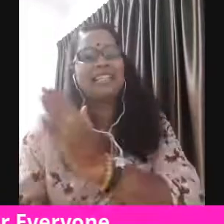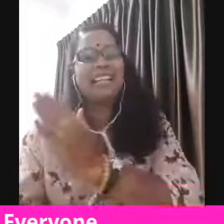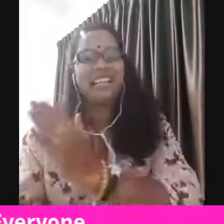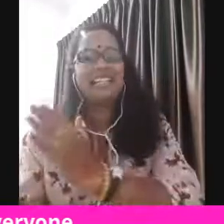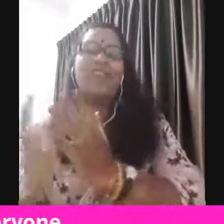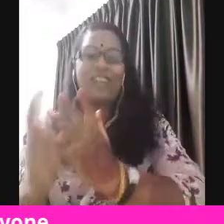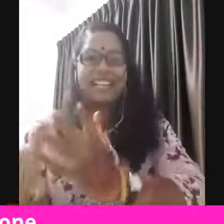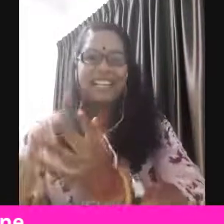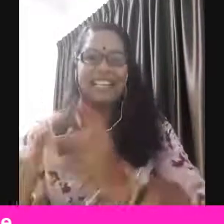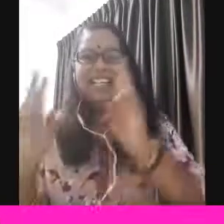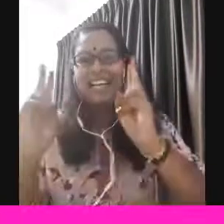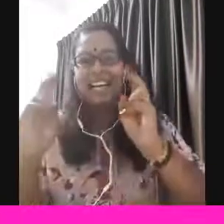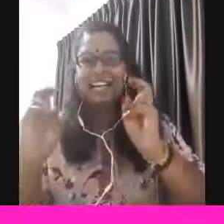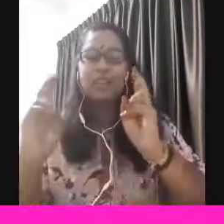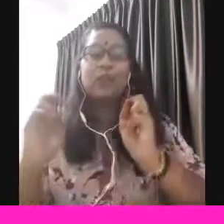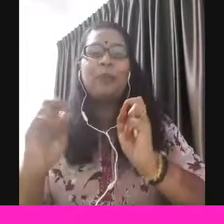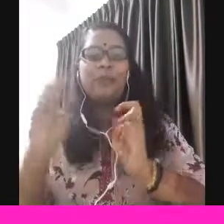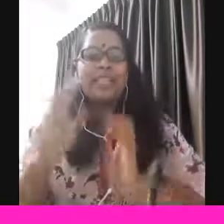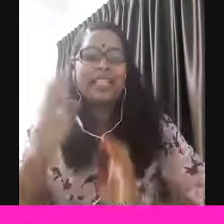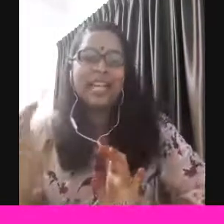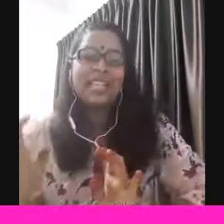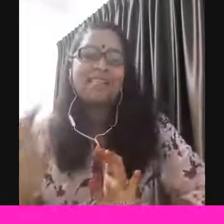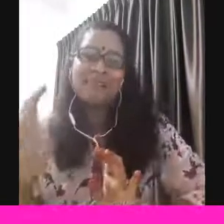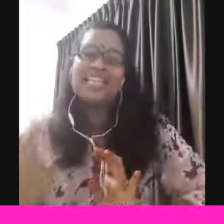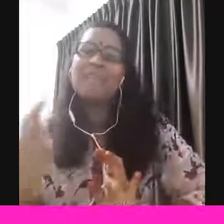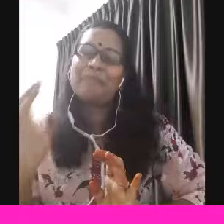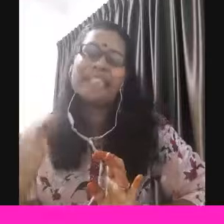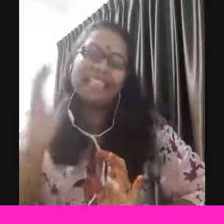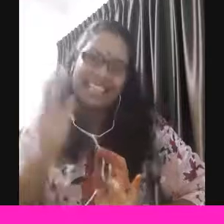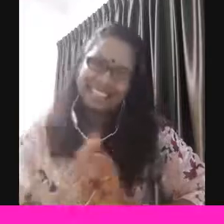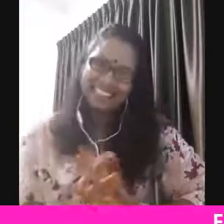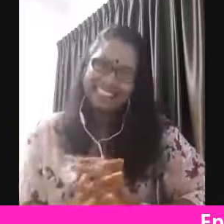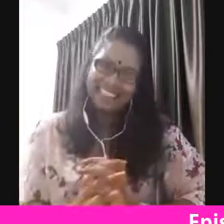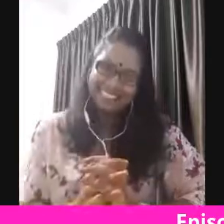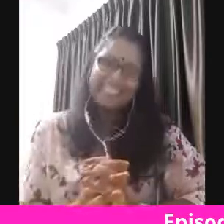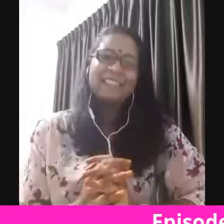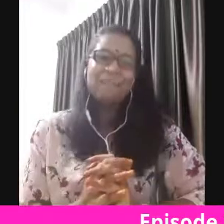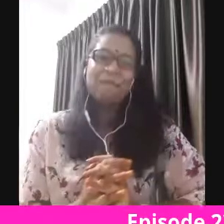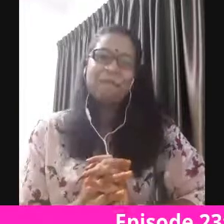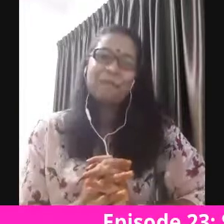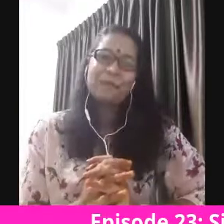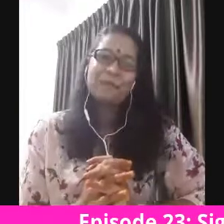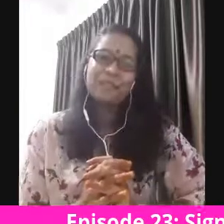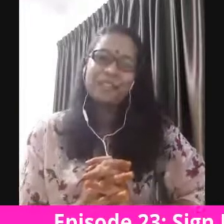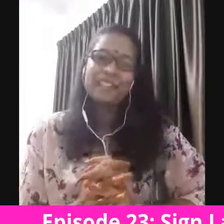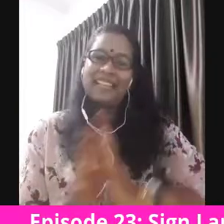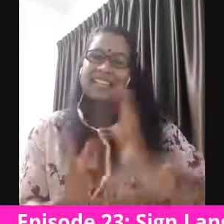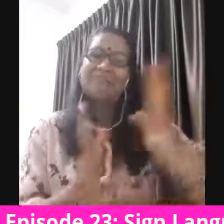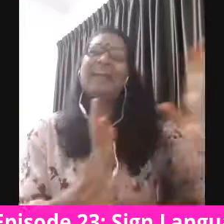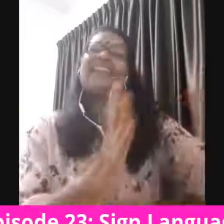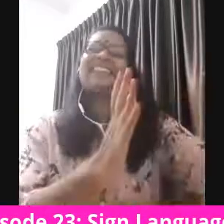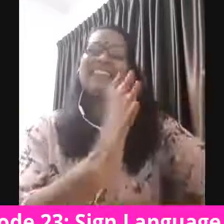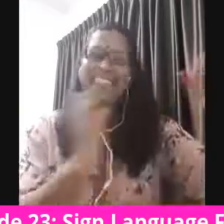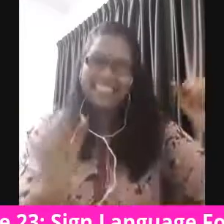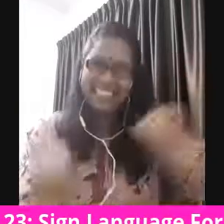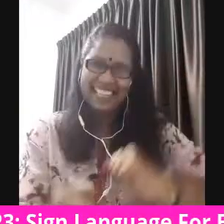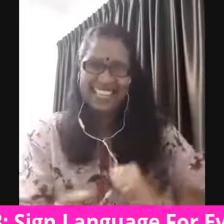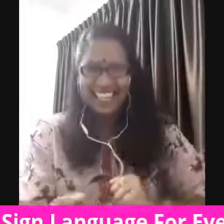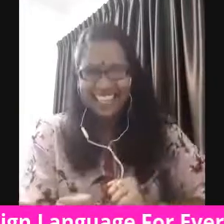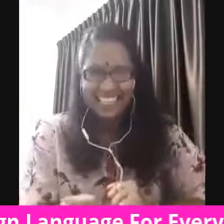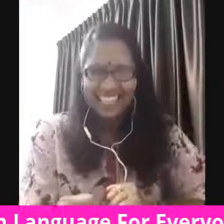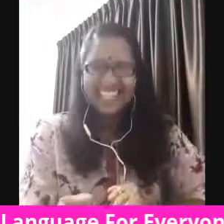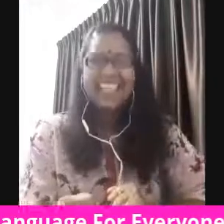masalah pendengaran. They call like that. Guru Oh, okay. pendidikan khas masalah pendengaran. Okay, that's That's my a history.